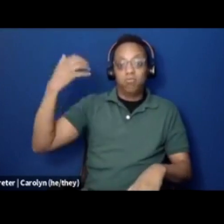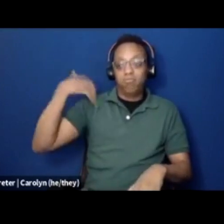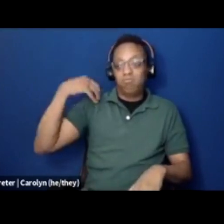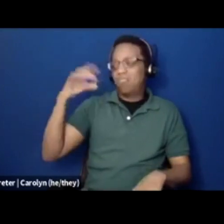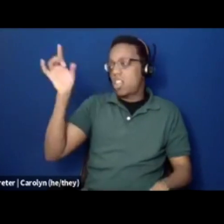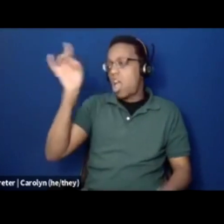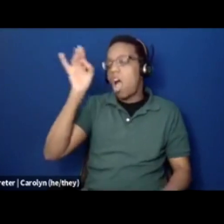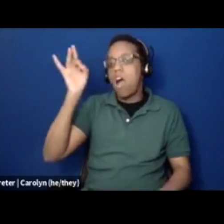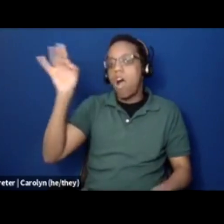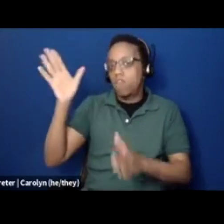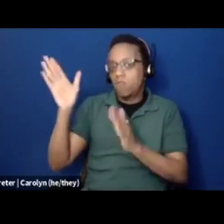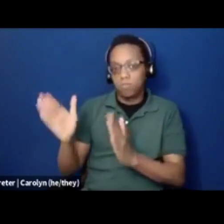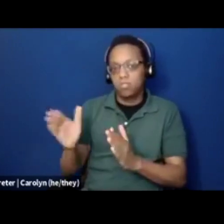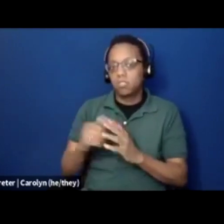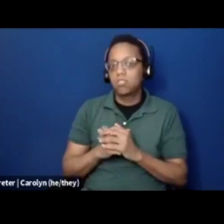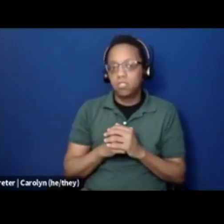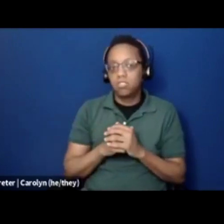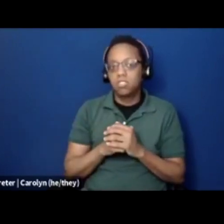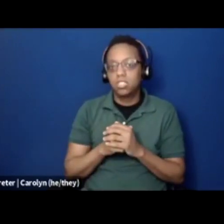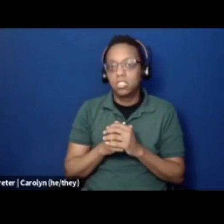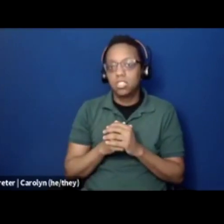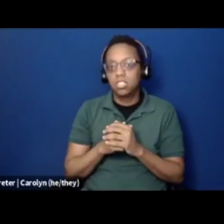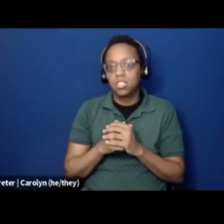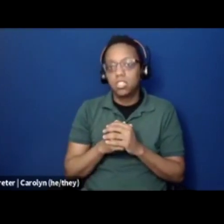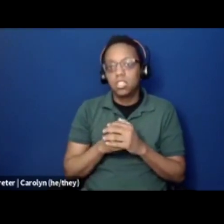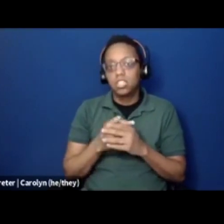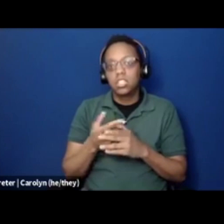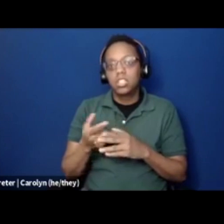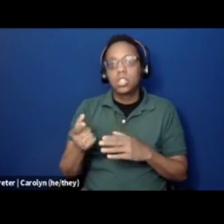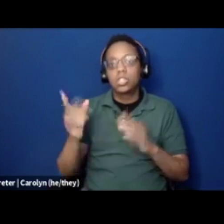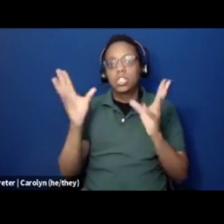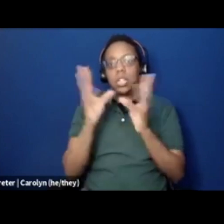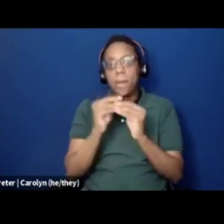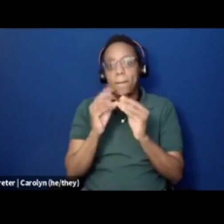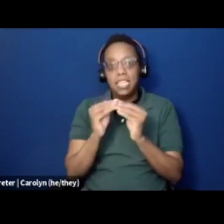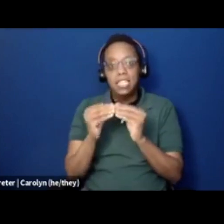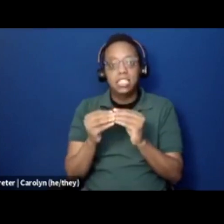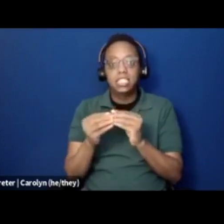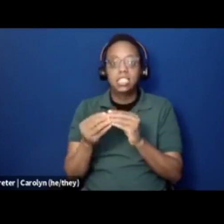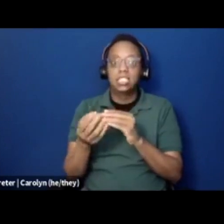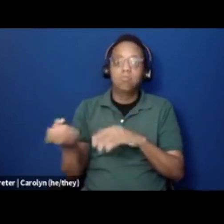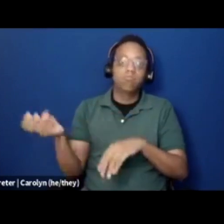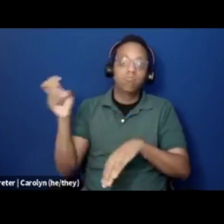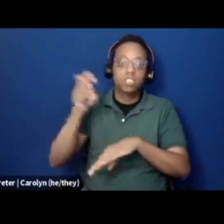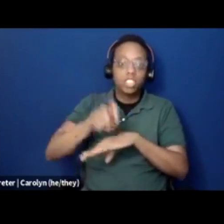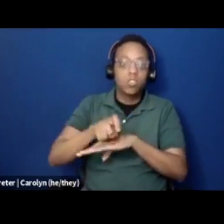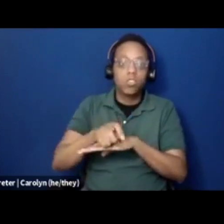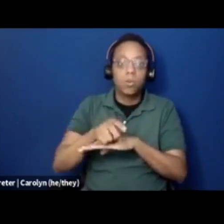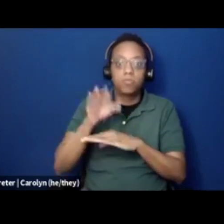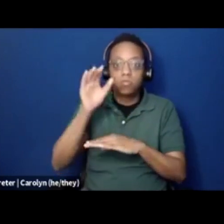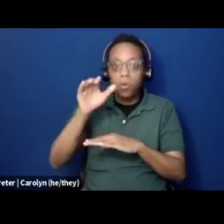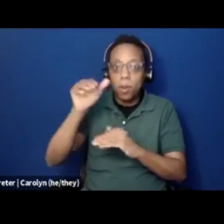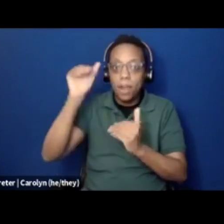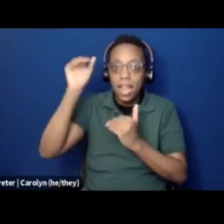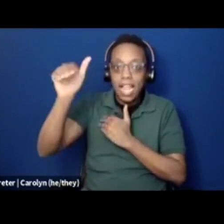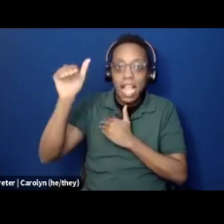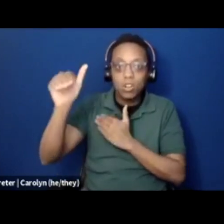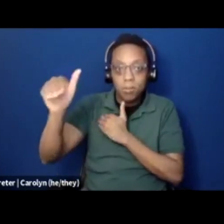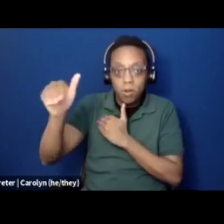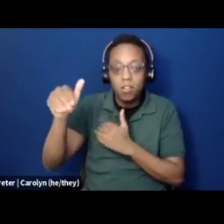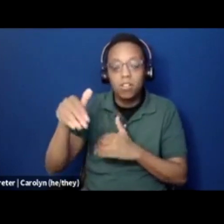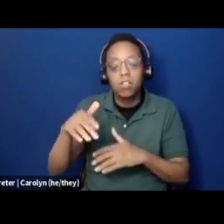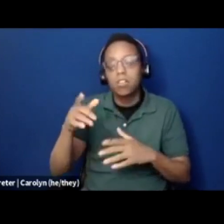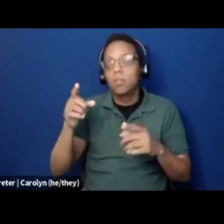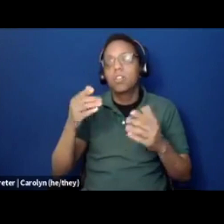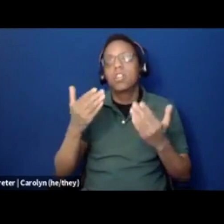person, and we showed up at those meetings every single time to make sure that he was accountable, and he ended up leaving the board, which worked out